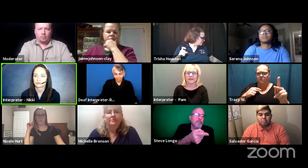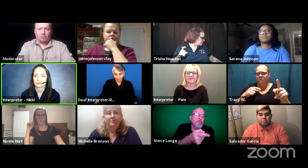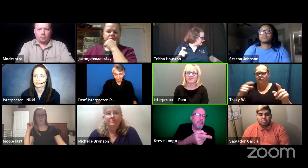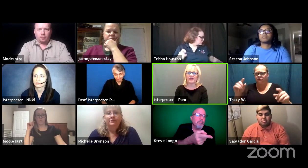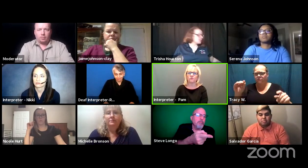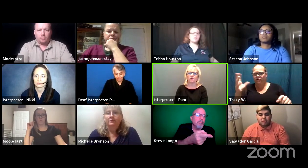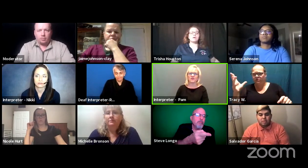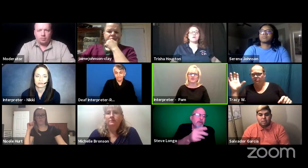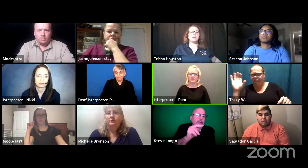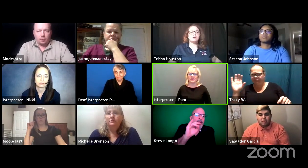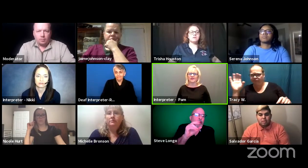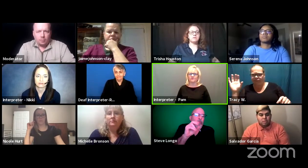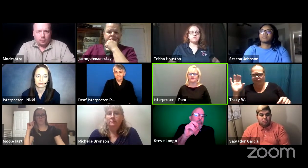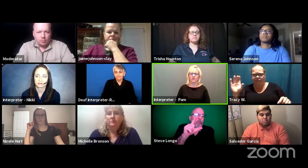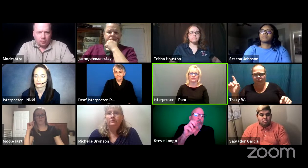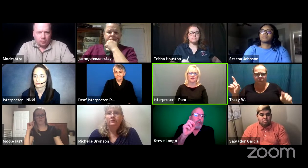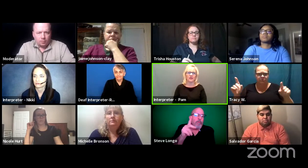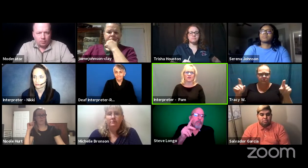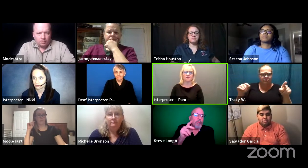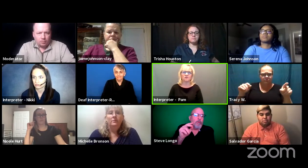Yes, that would be the date for the meeting.